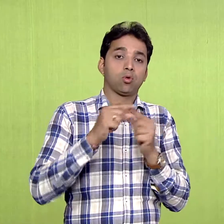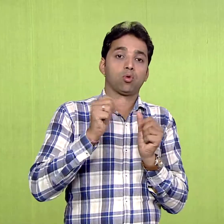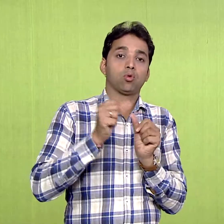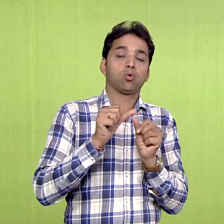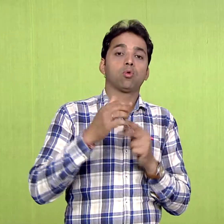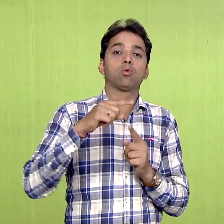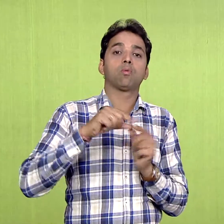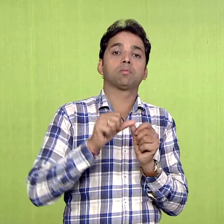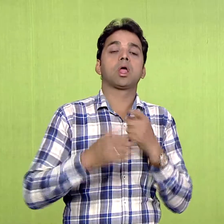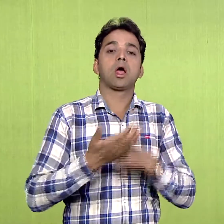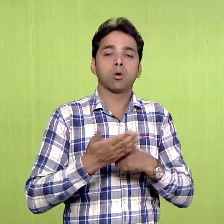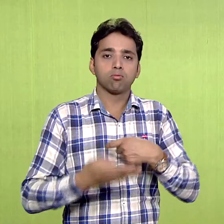flourish in later periods.